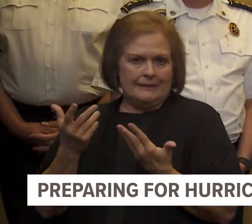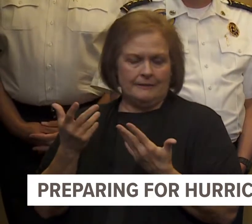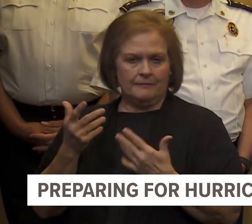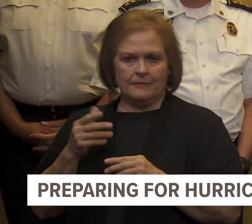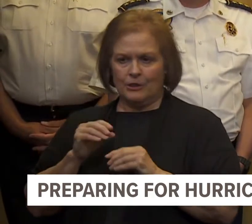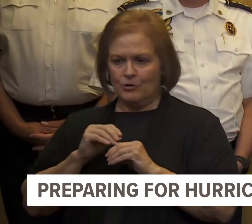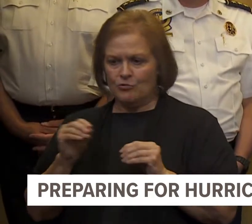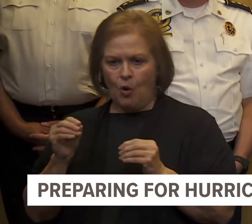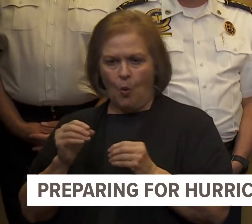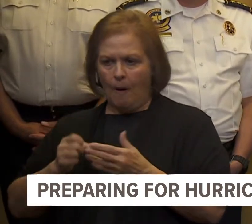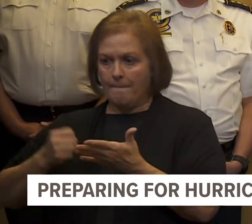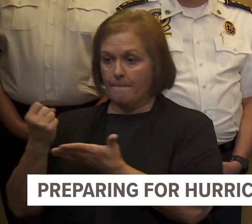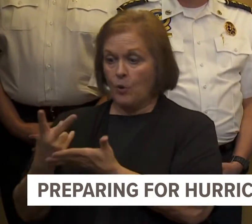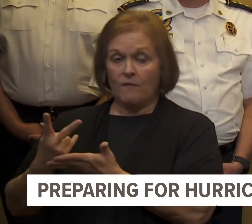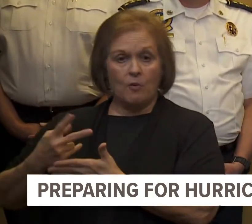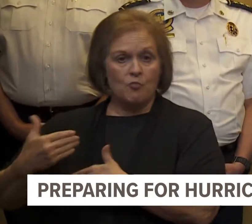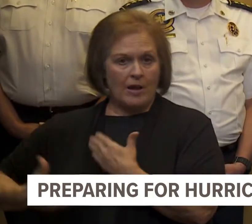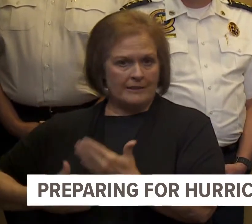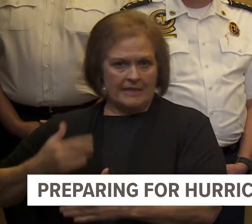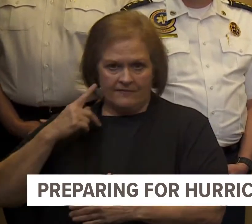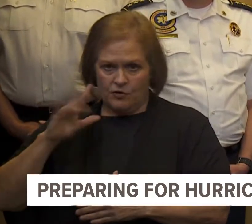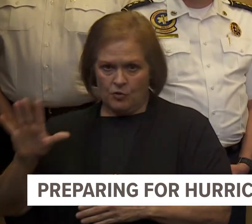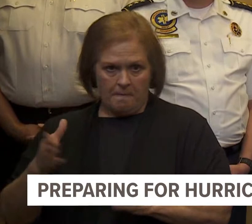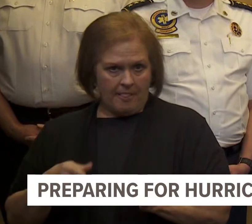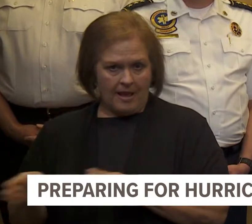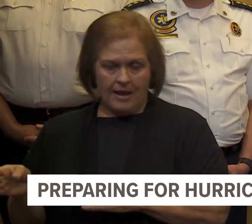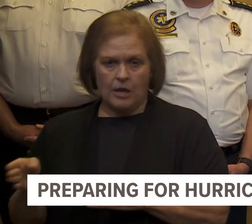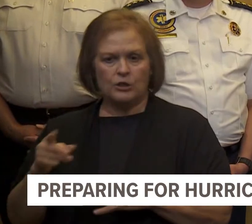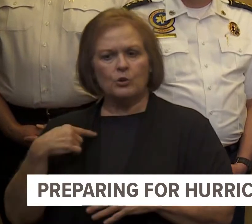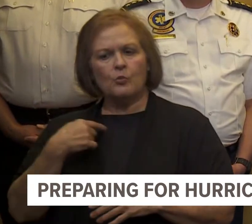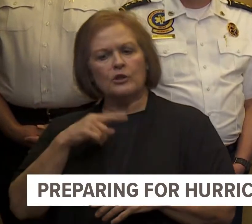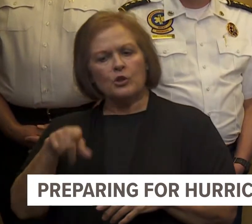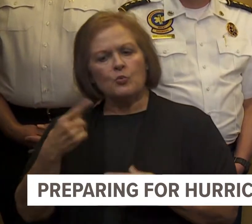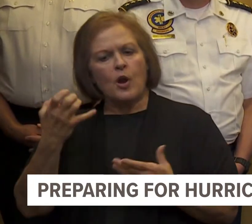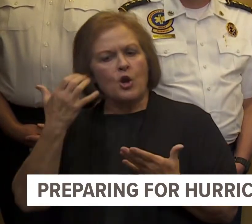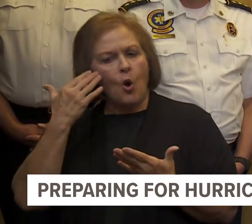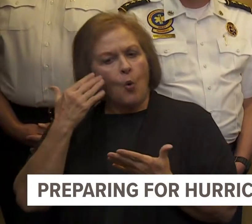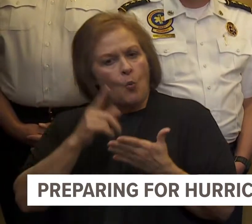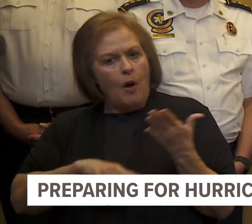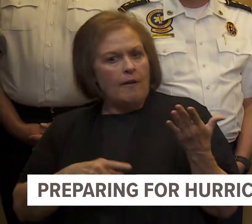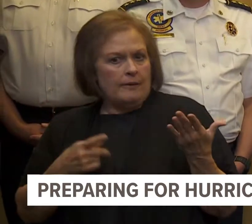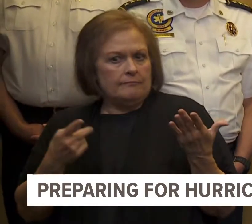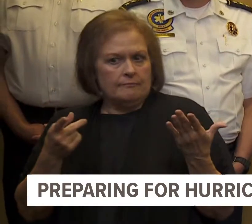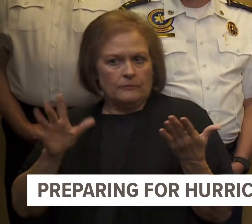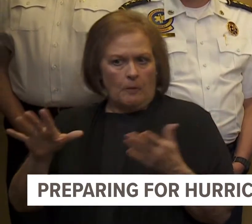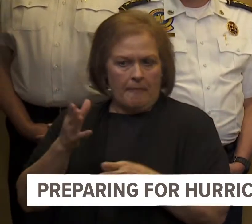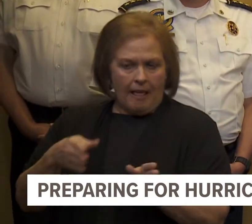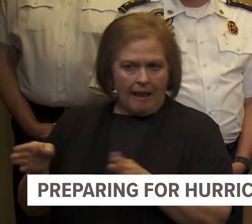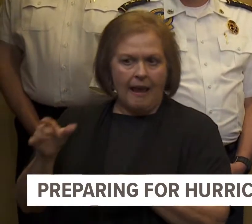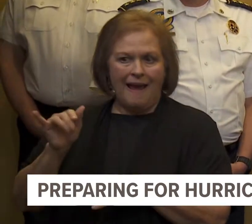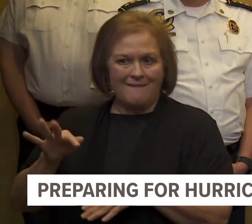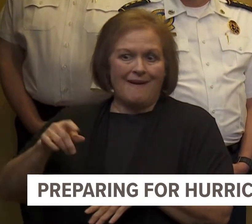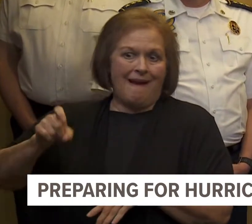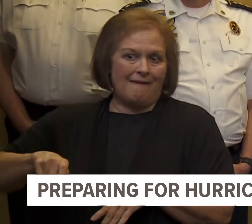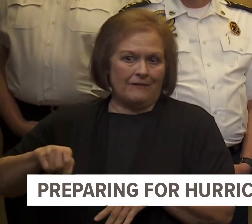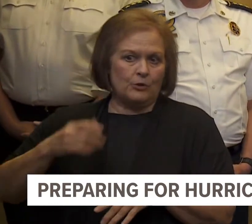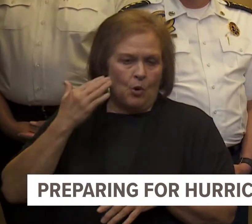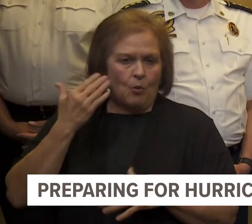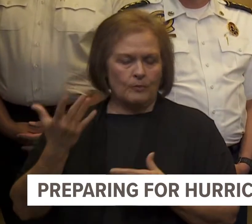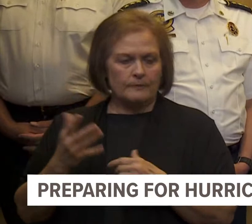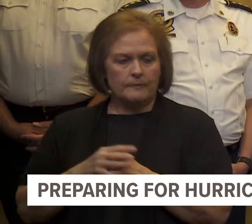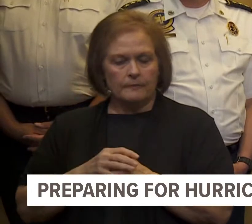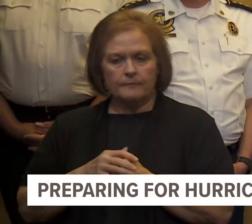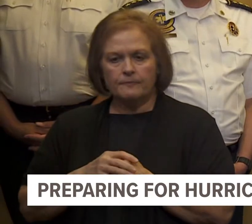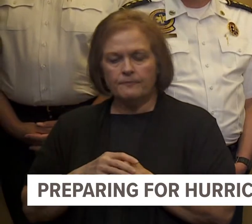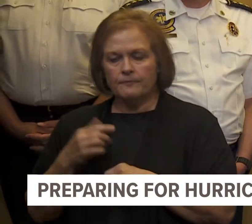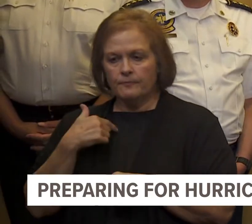no approval process of the plan. We just want to know exactly what it is so that we can reference it should we need to.